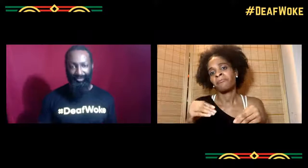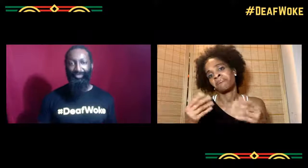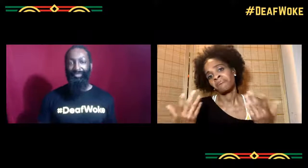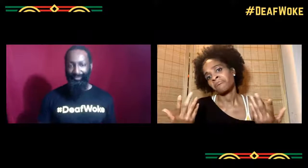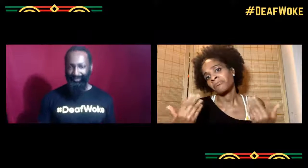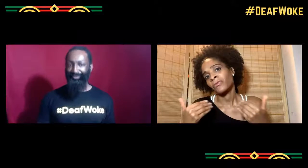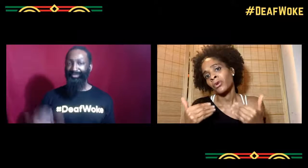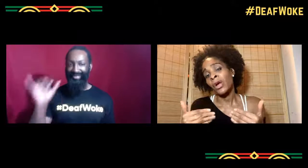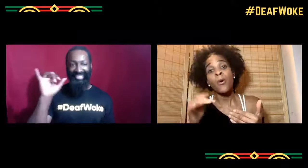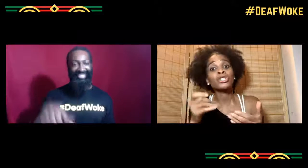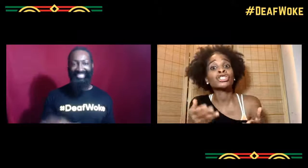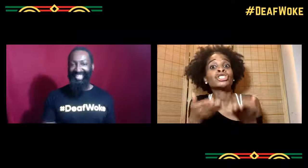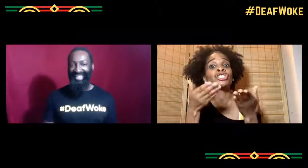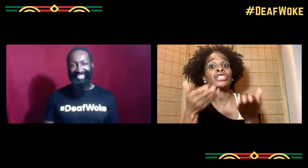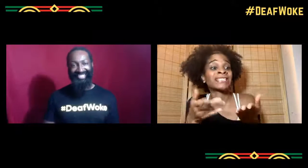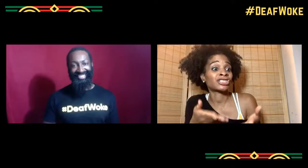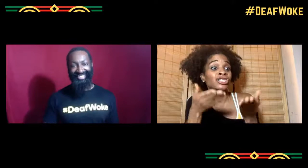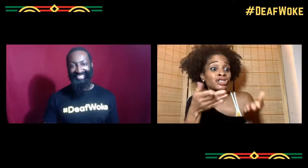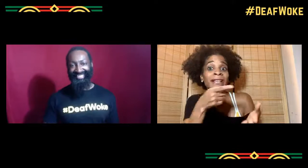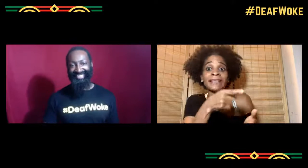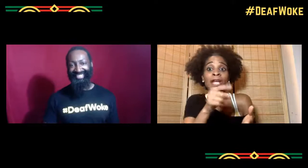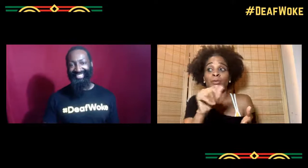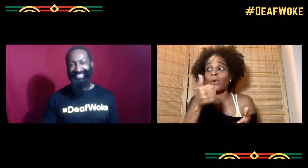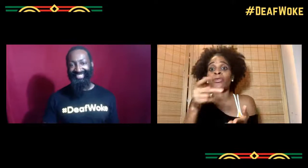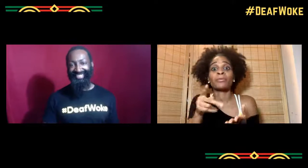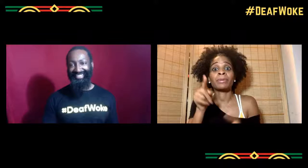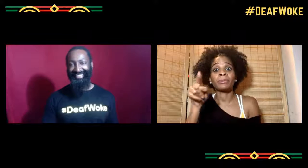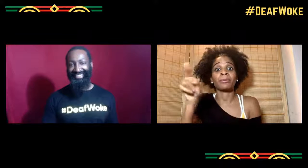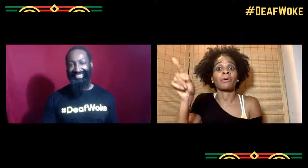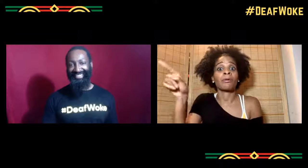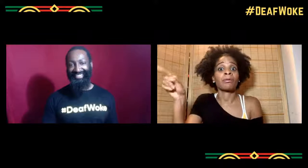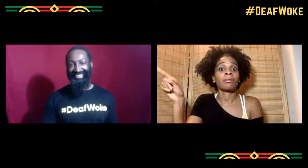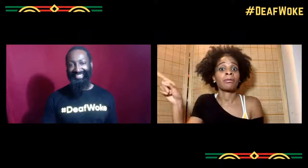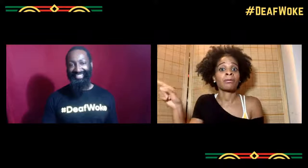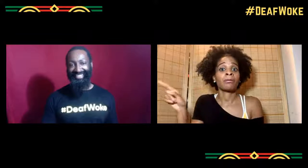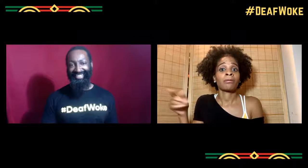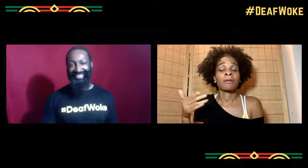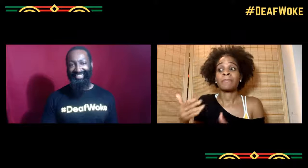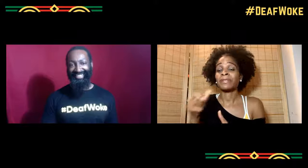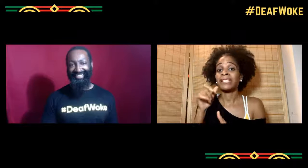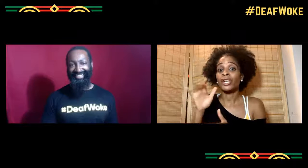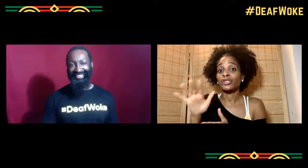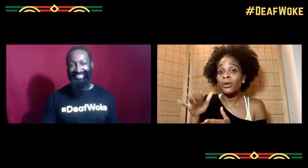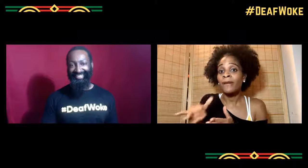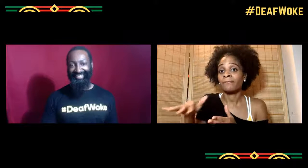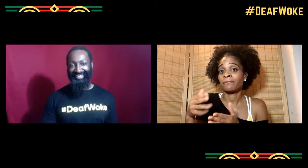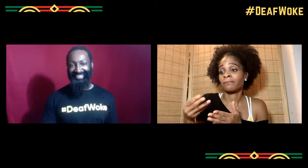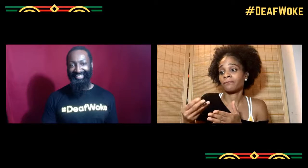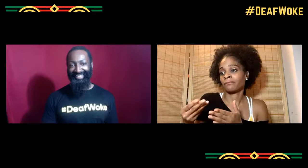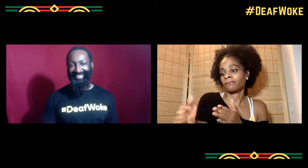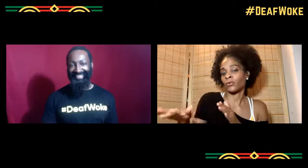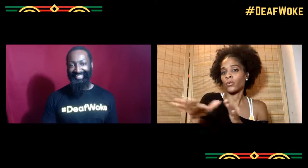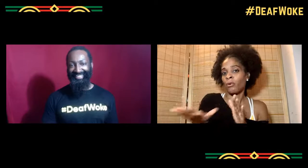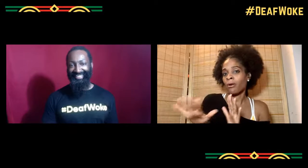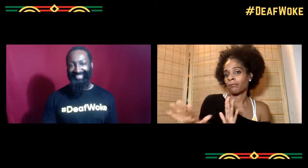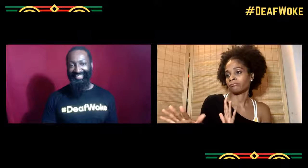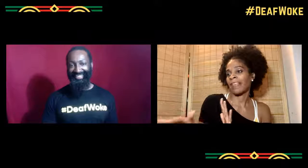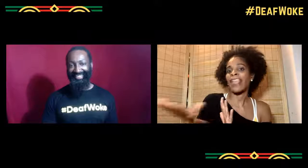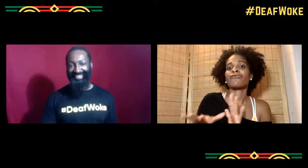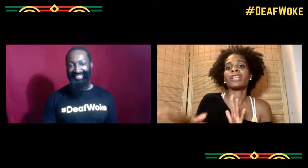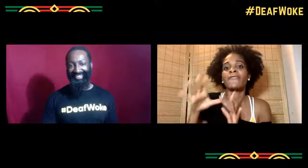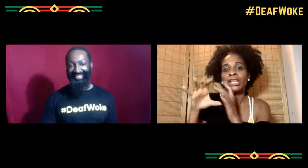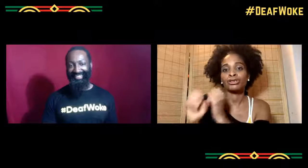you know, and that comes with more people being involved. So I suggest, you know, for